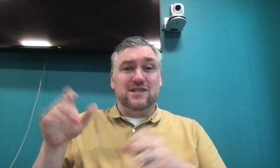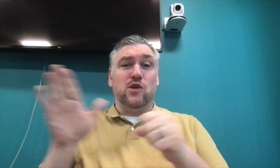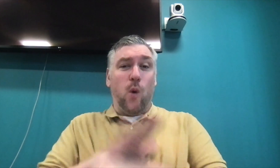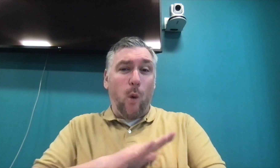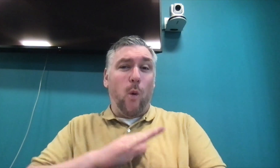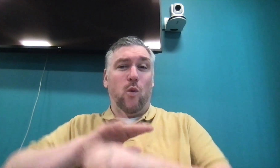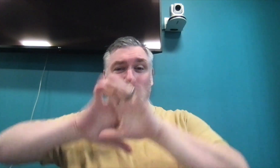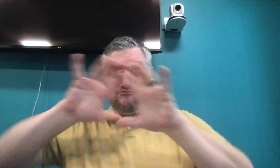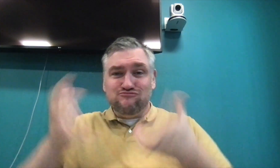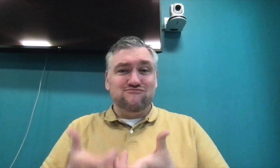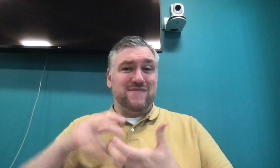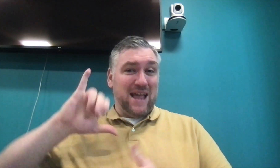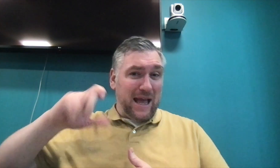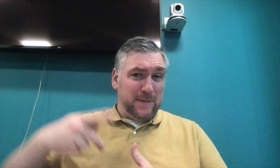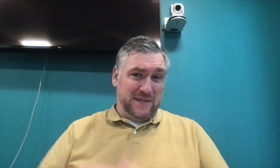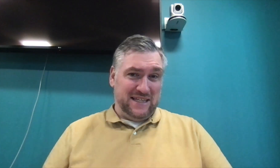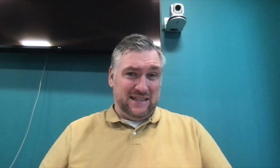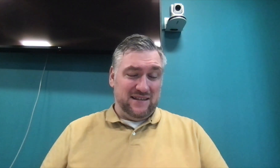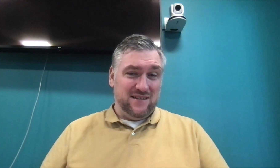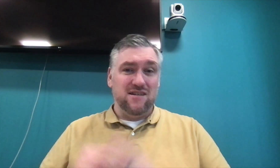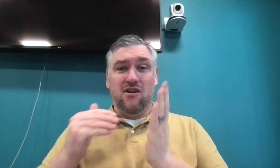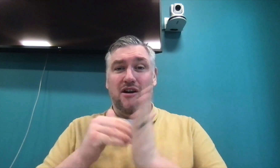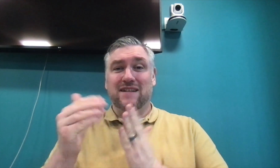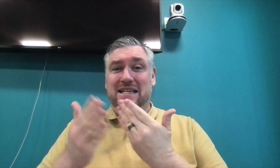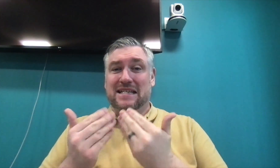Try to understand the student needs as a whole child.